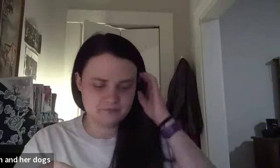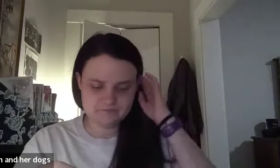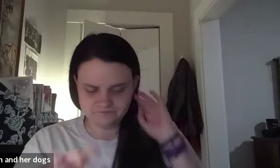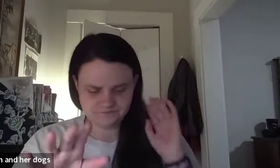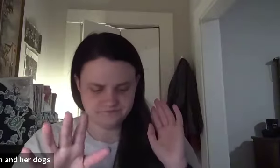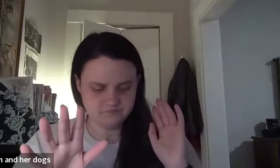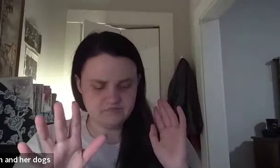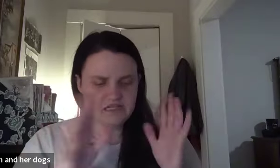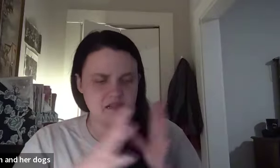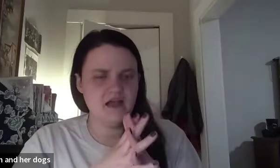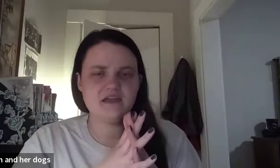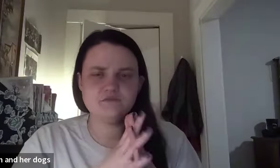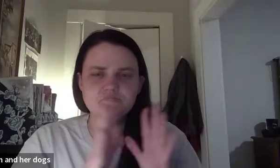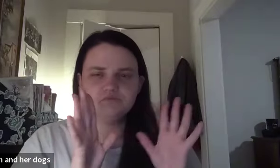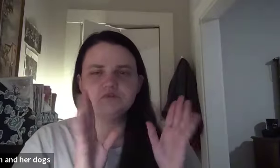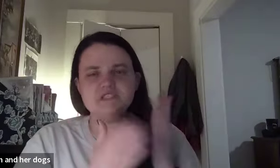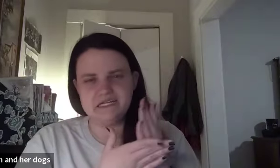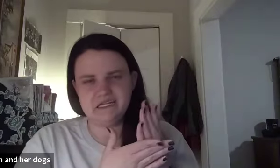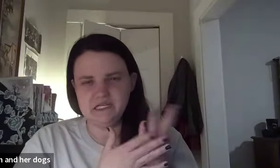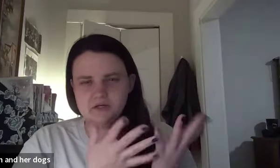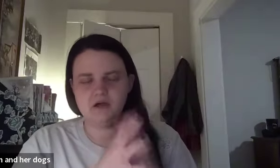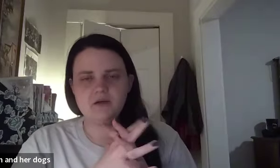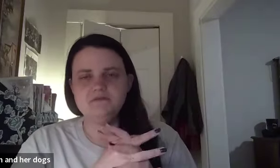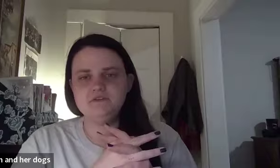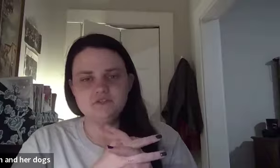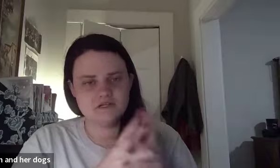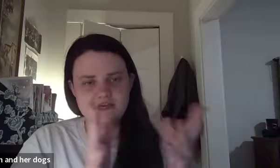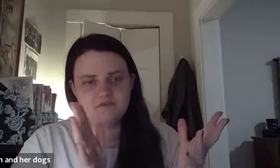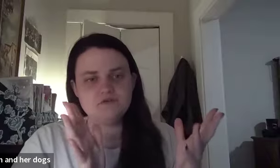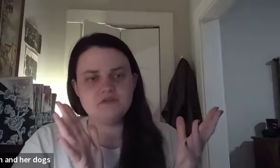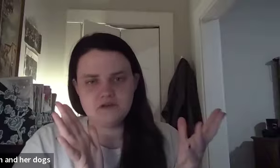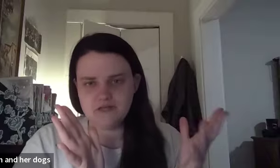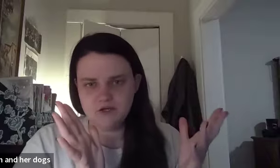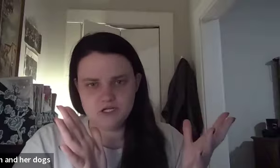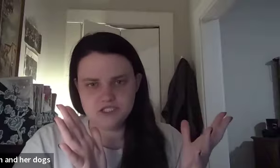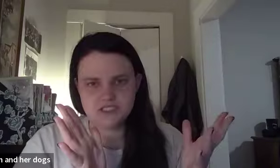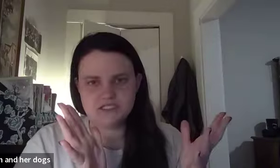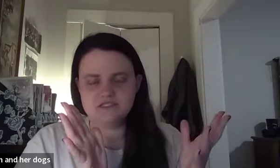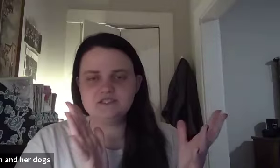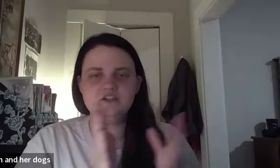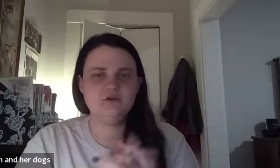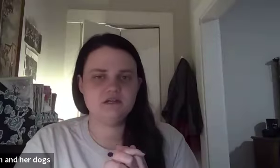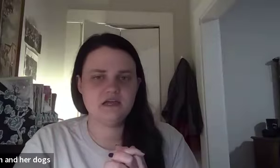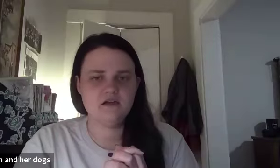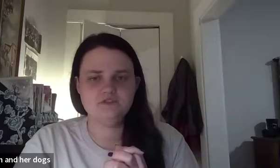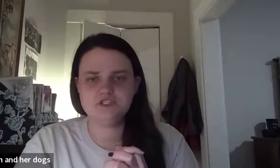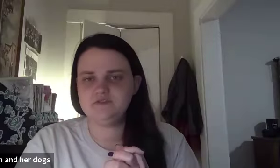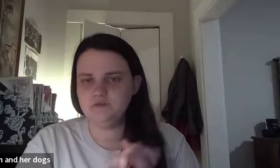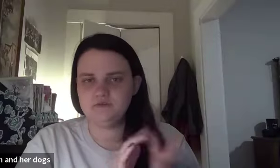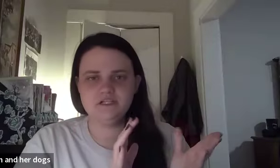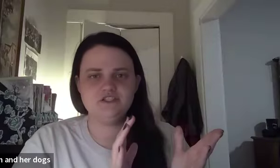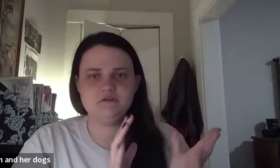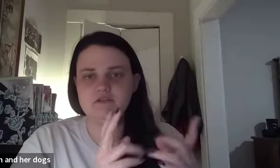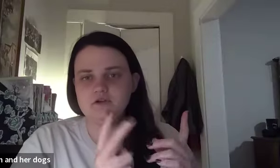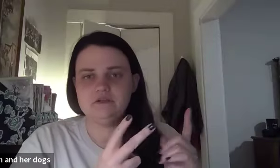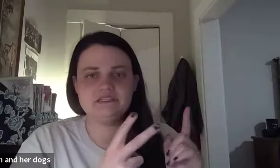So I guess we'll just end it here. If you do guys ever think of any questions that you guys have, just feel free to either you can